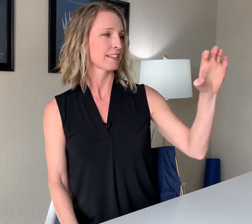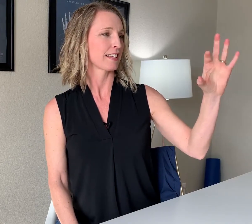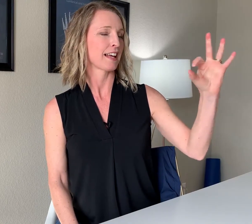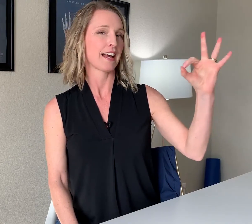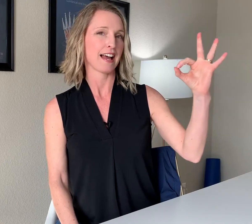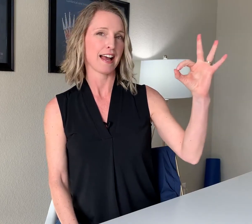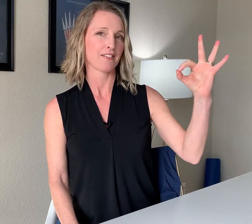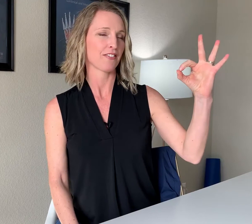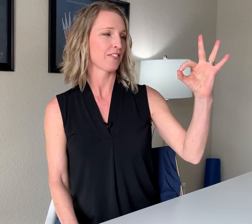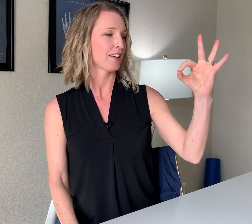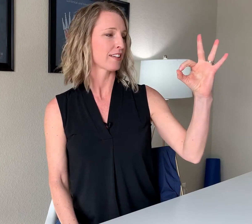F,